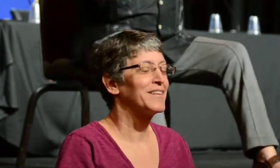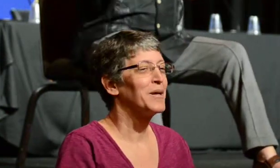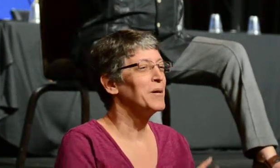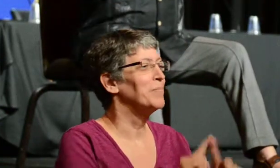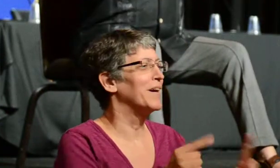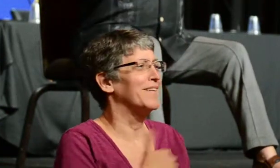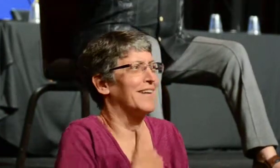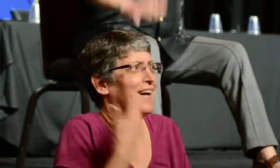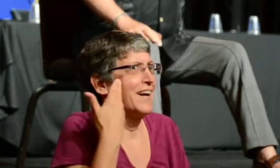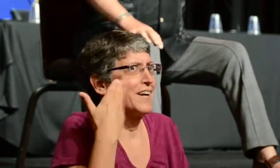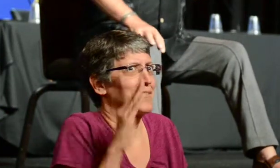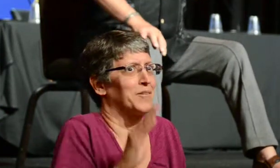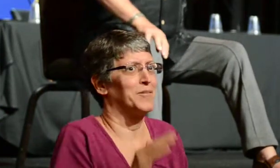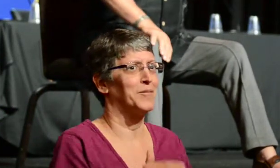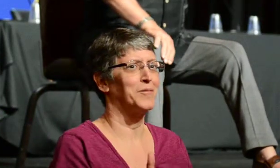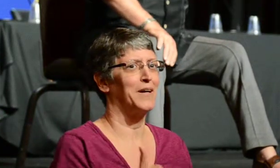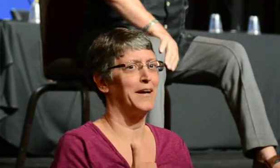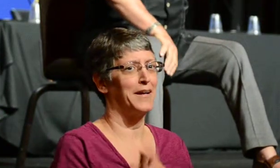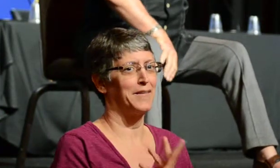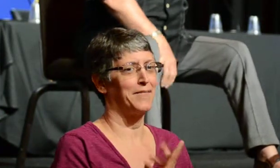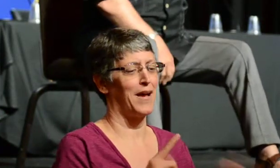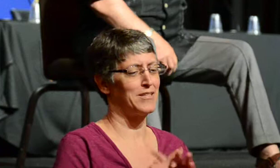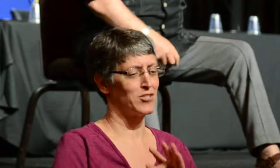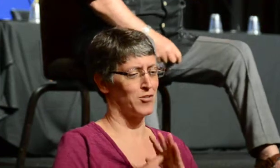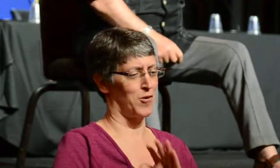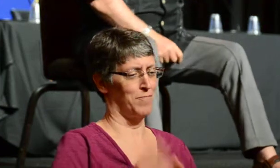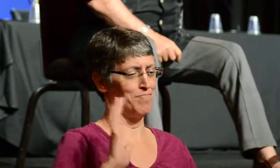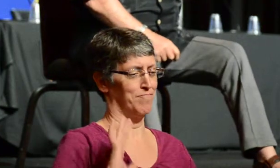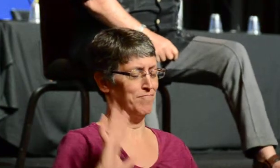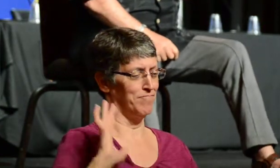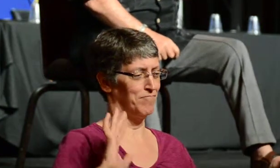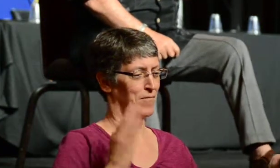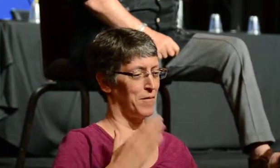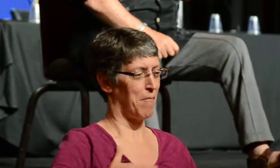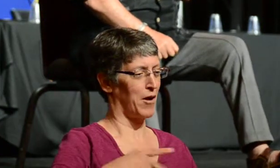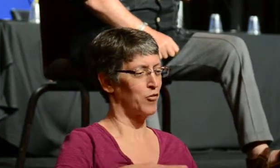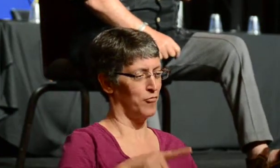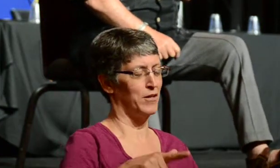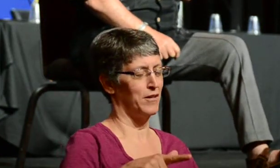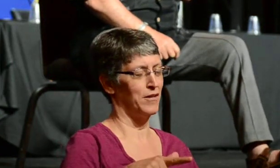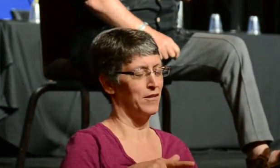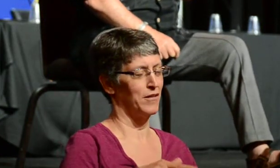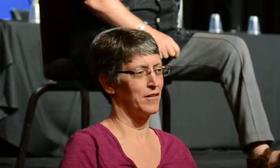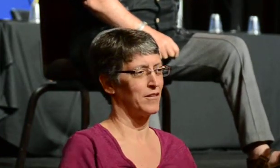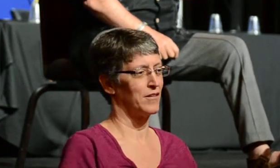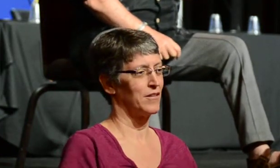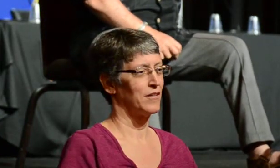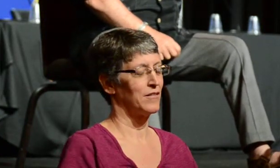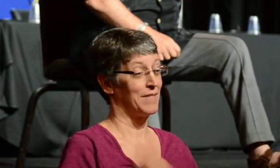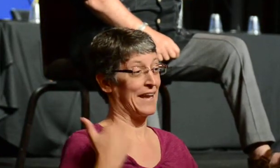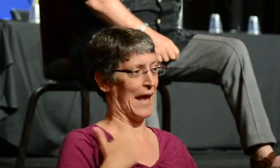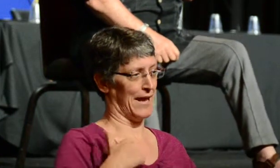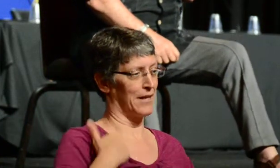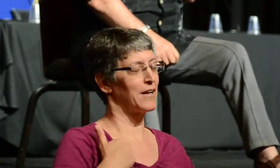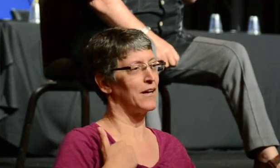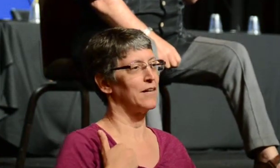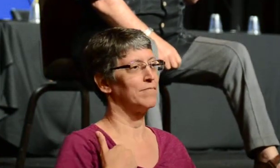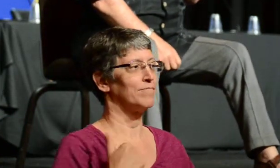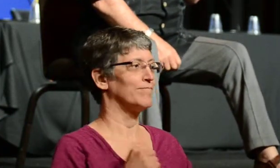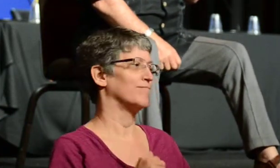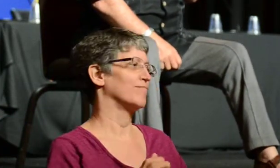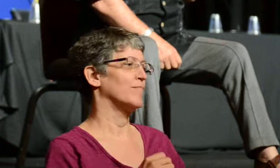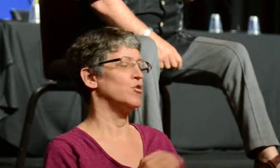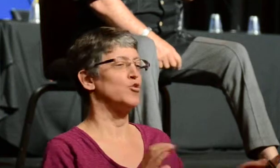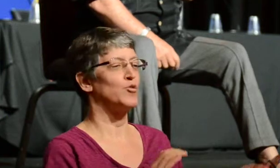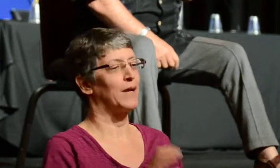But I don't know. I started off my career in Canada playing